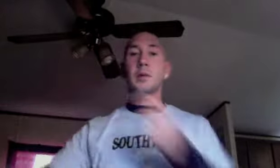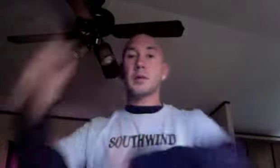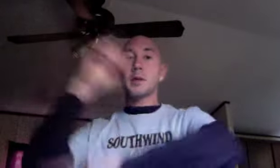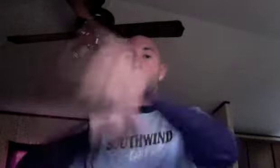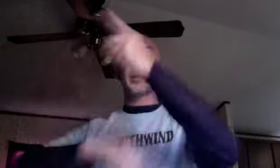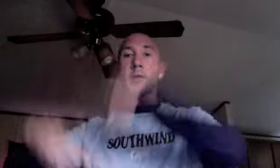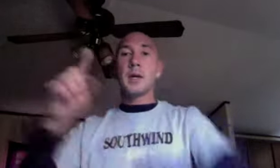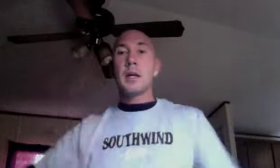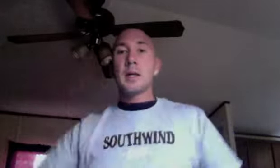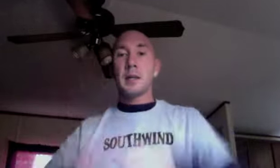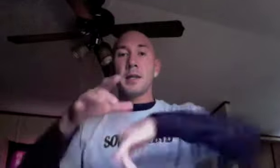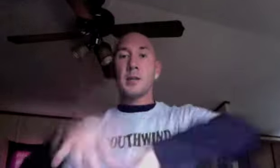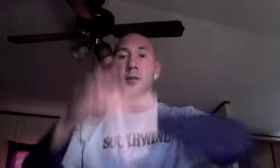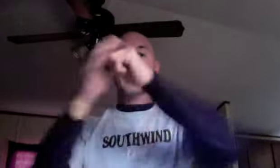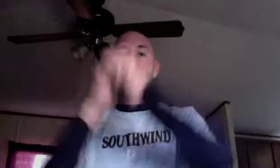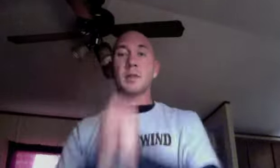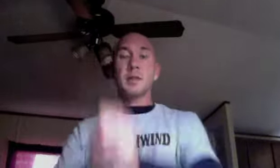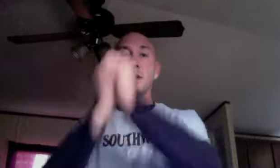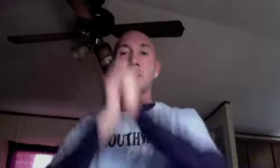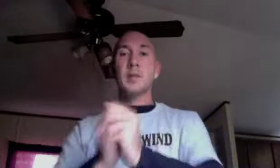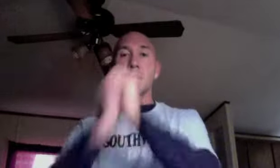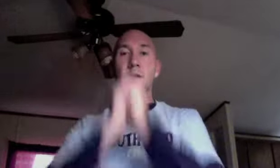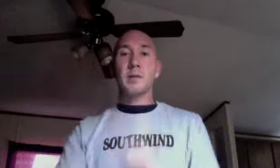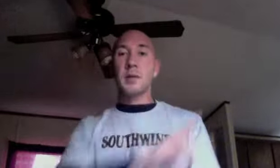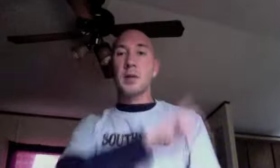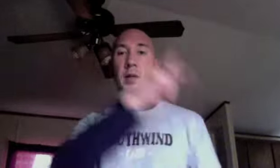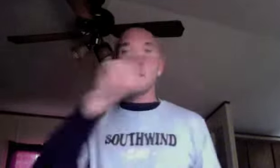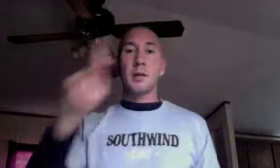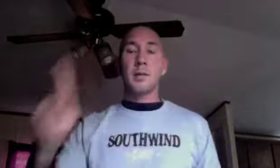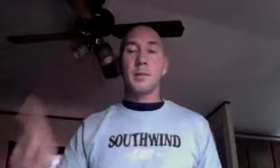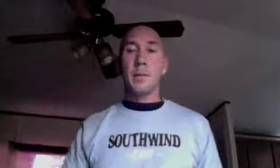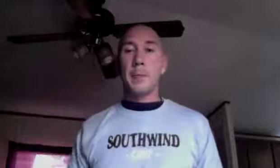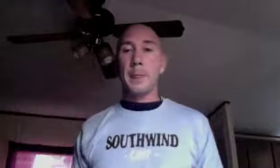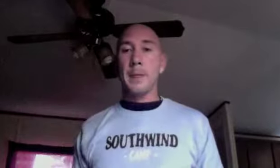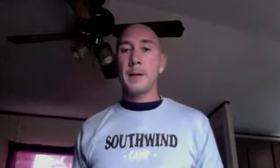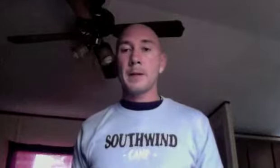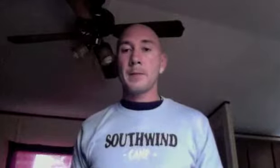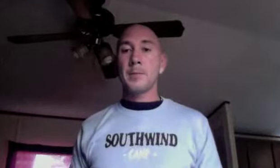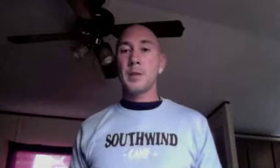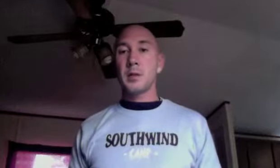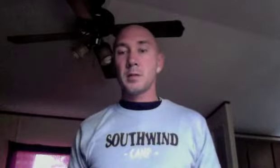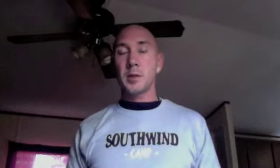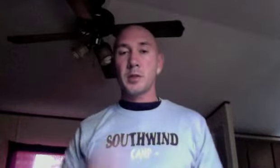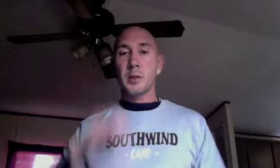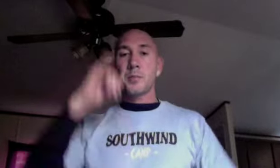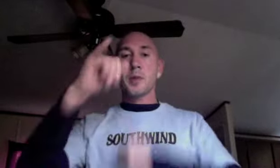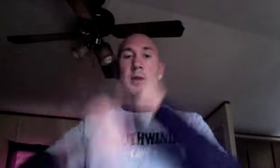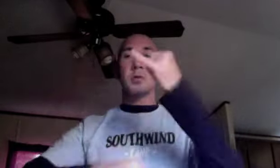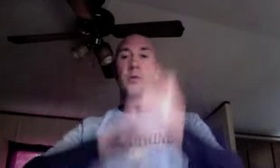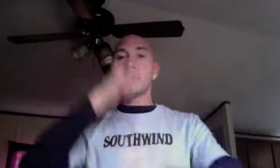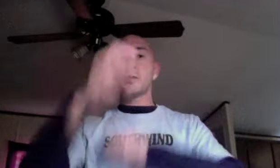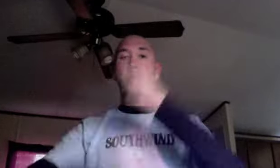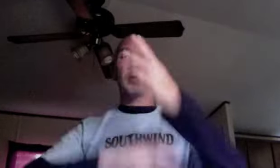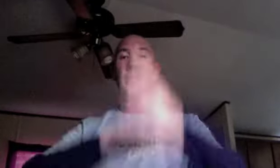has come, let earth receive, receive her king. Then the verse, joy to the world,